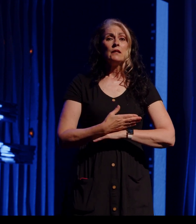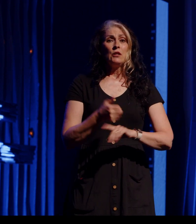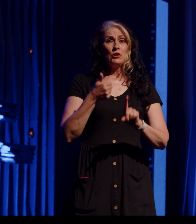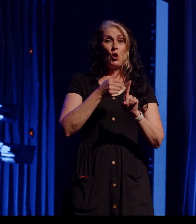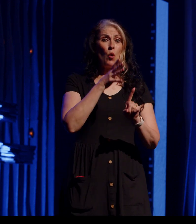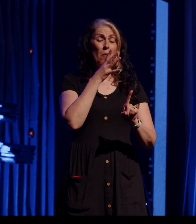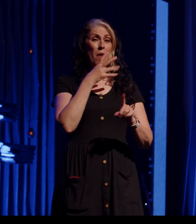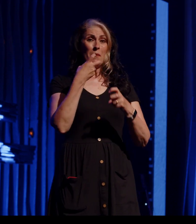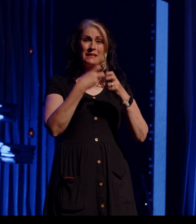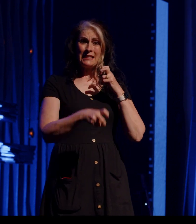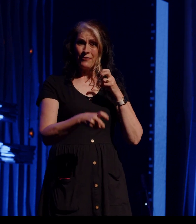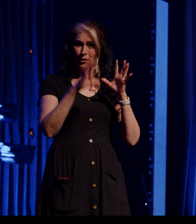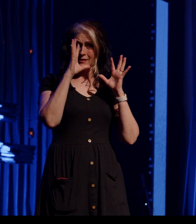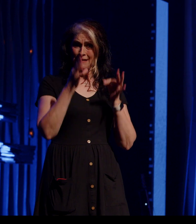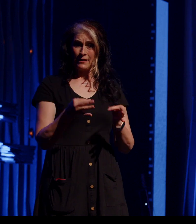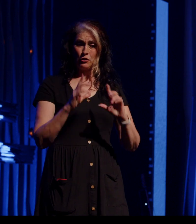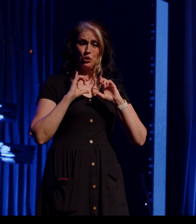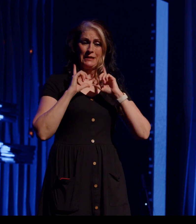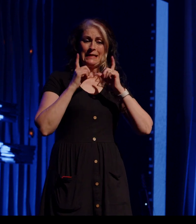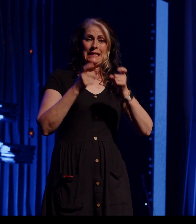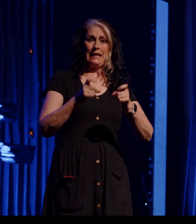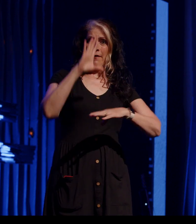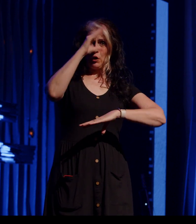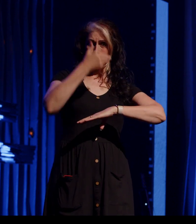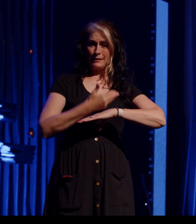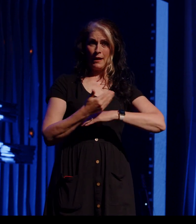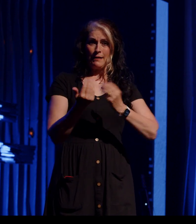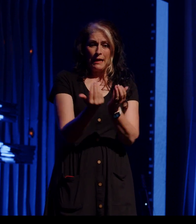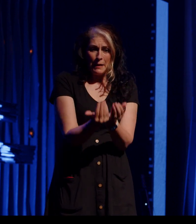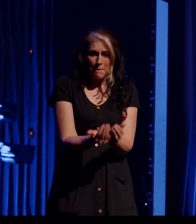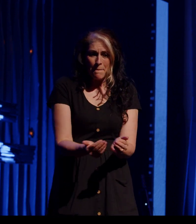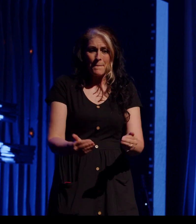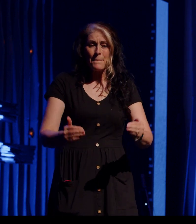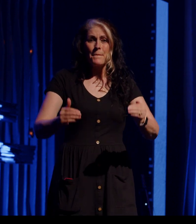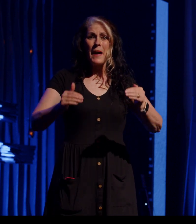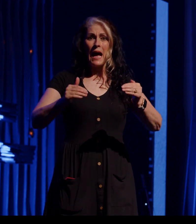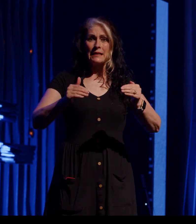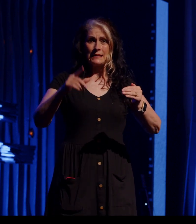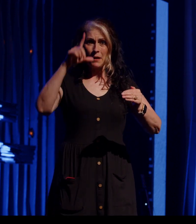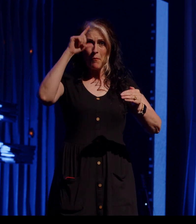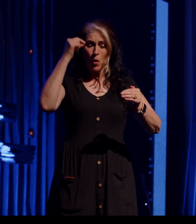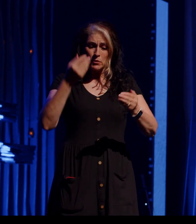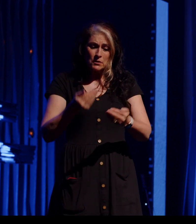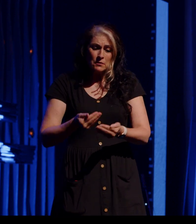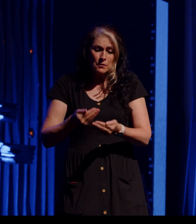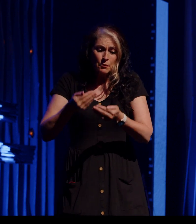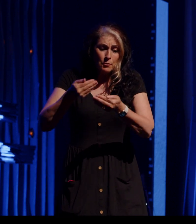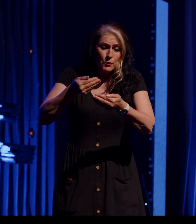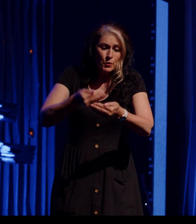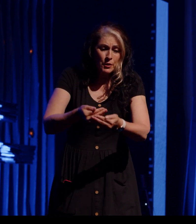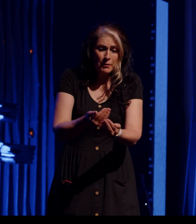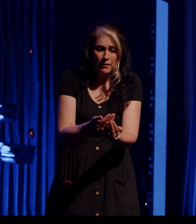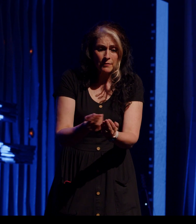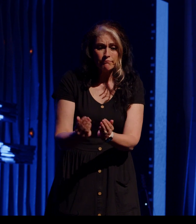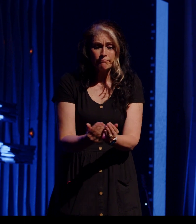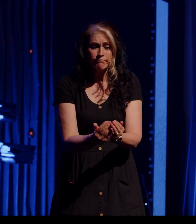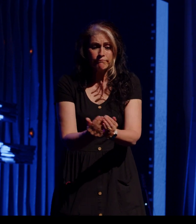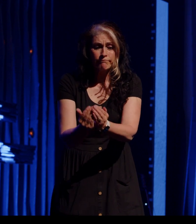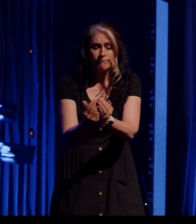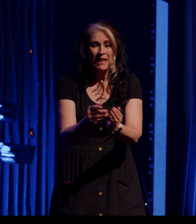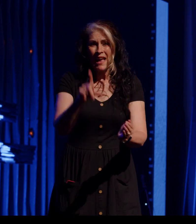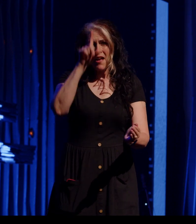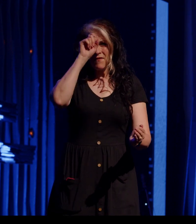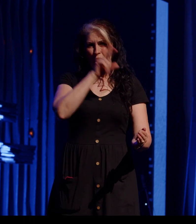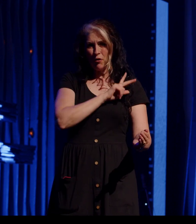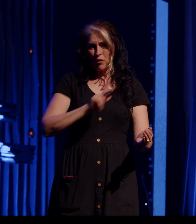difficult decisions of her life, giving Moses away. She put him in a little basket and put him in the Nile, and Pharaoh's daughter came. You